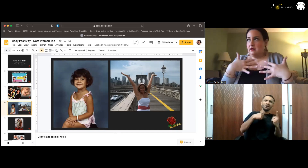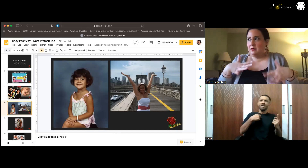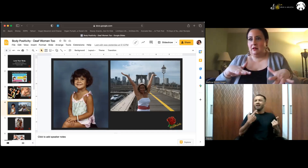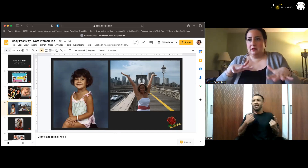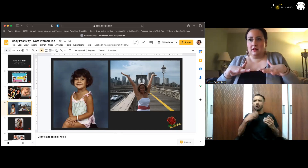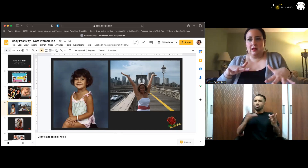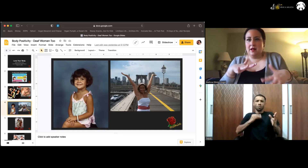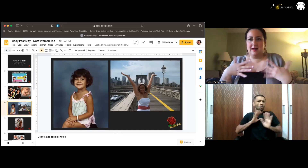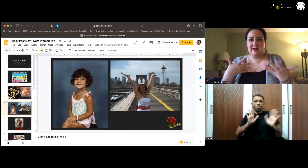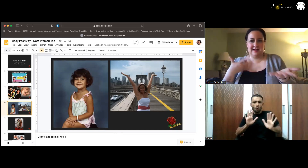but still I was so positive.